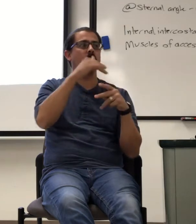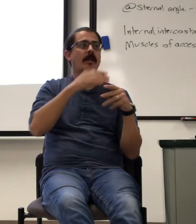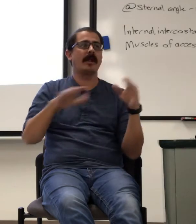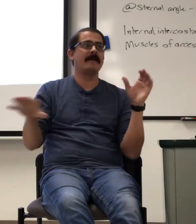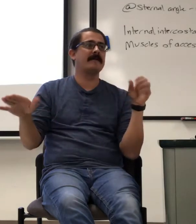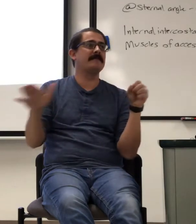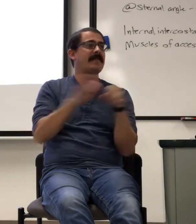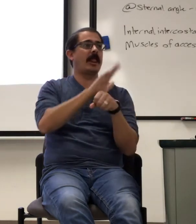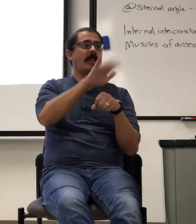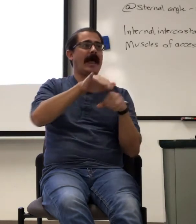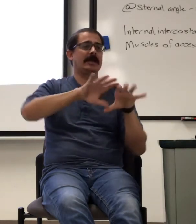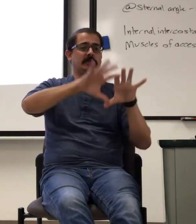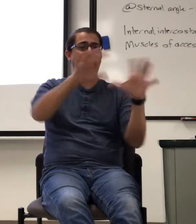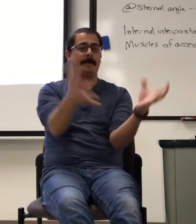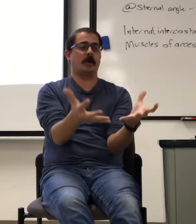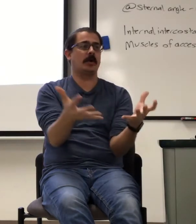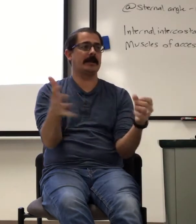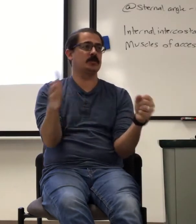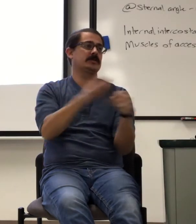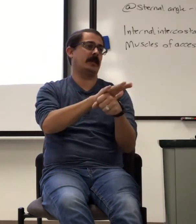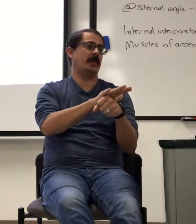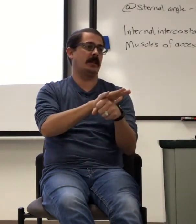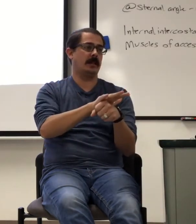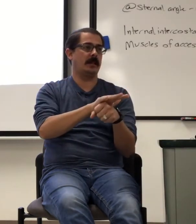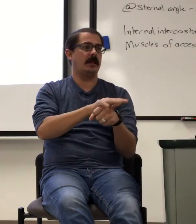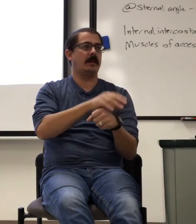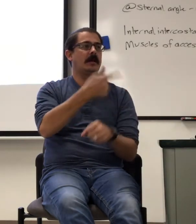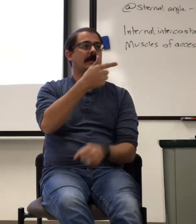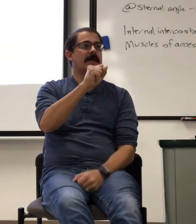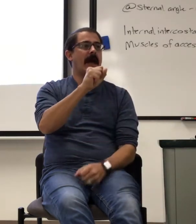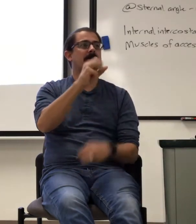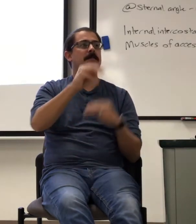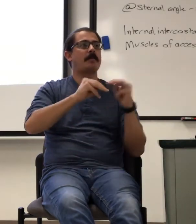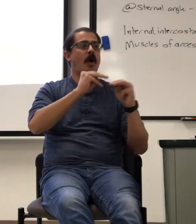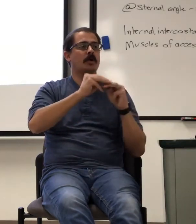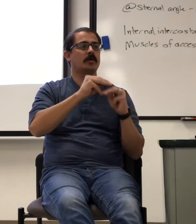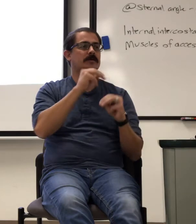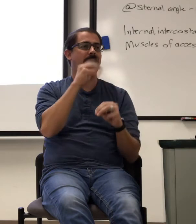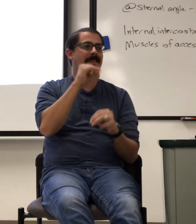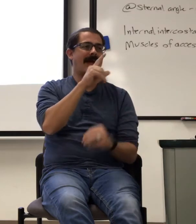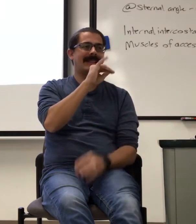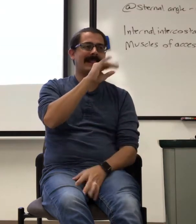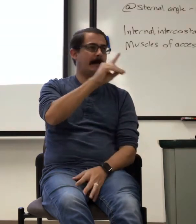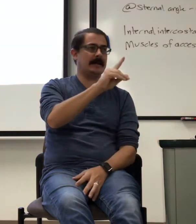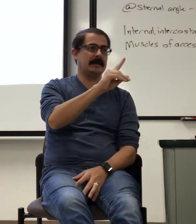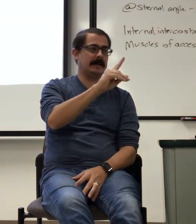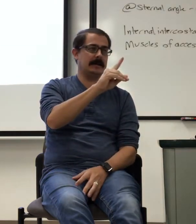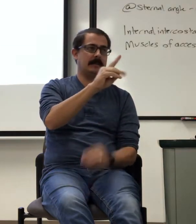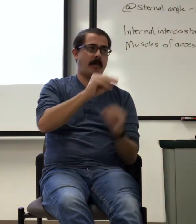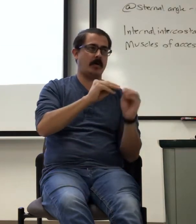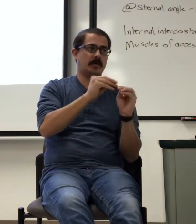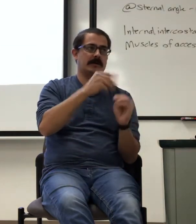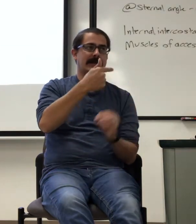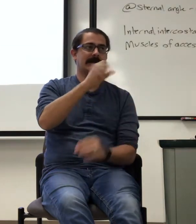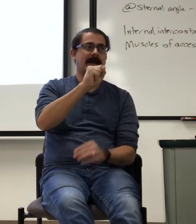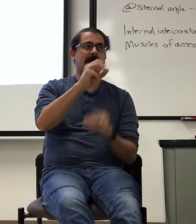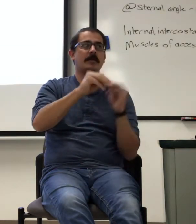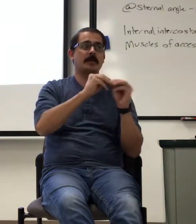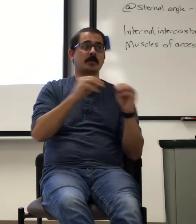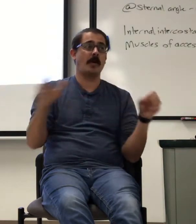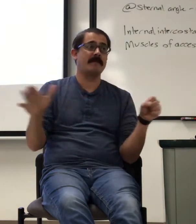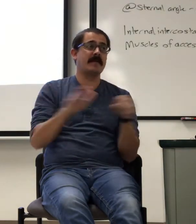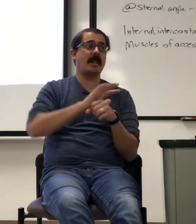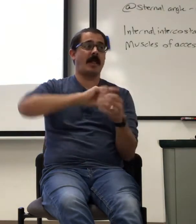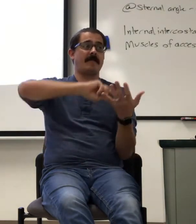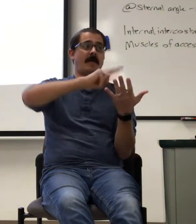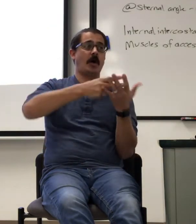you've sealed it in. And then so gas molecules are not like lipid molecules. Gas molecules will fill the